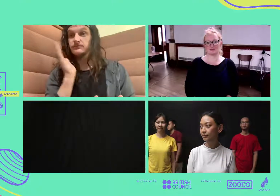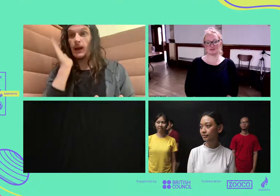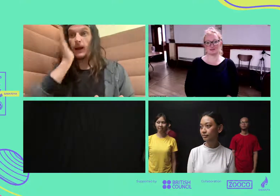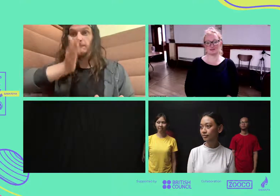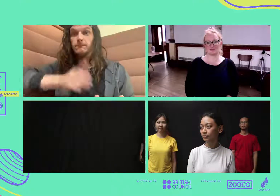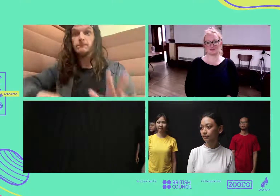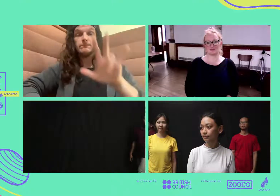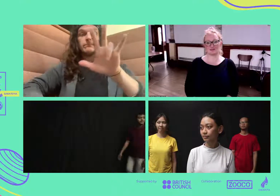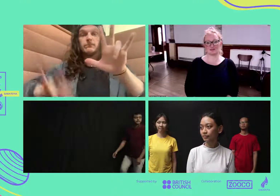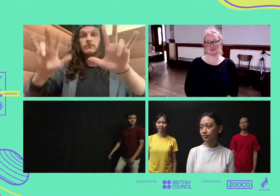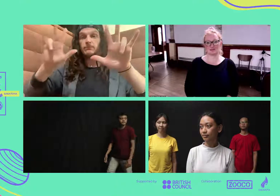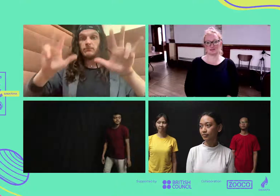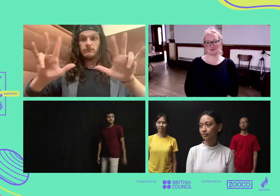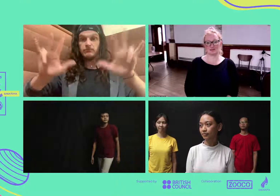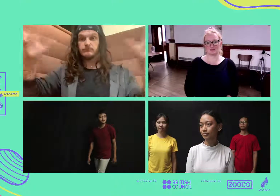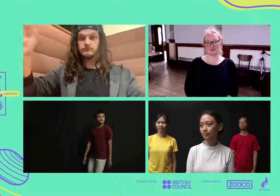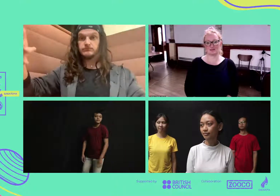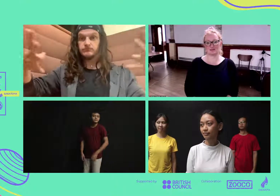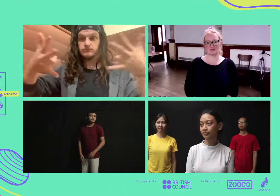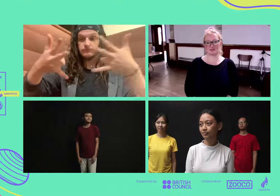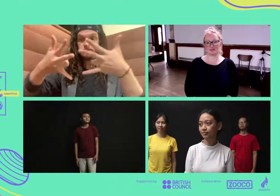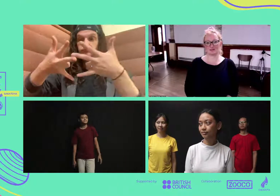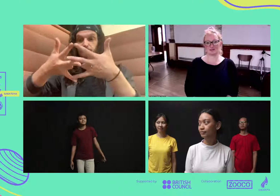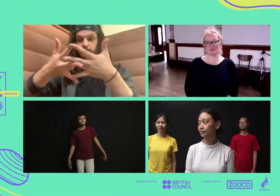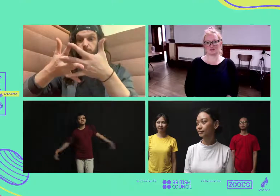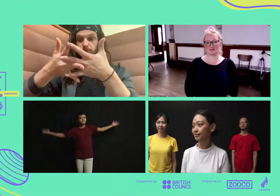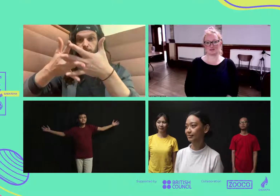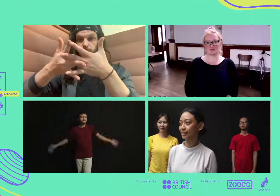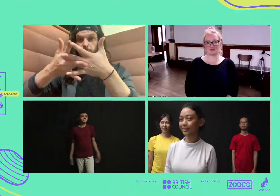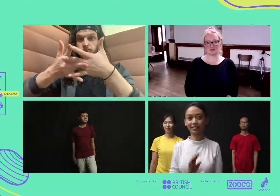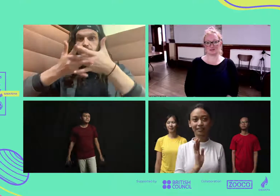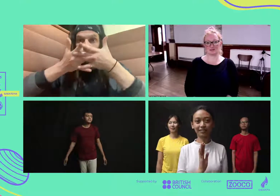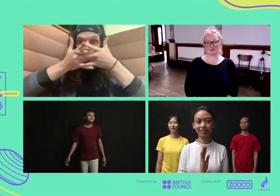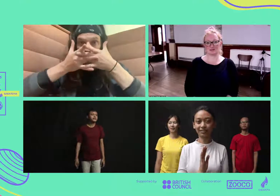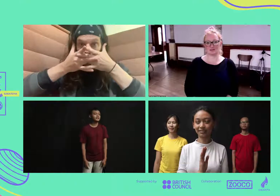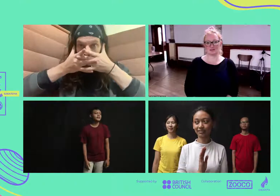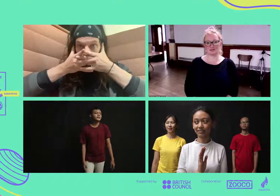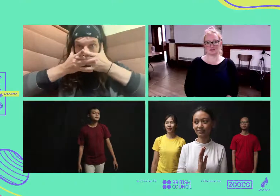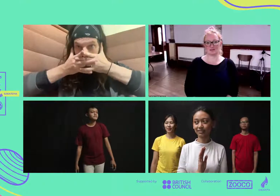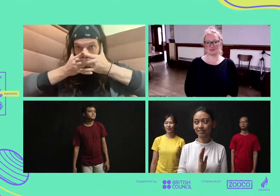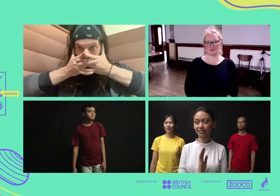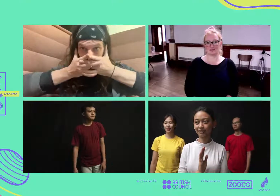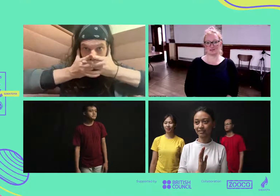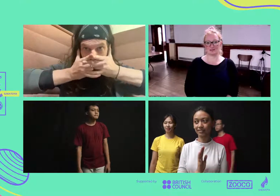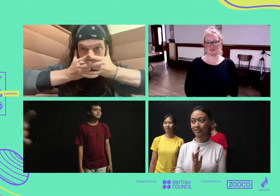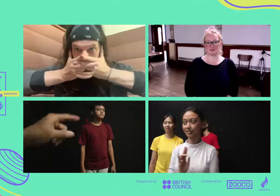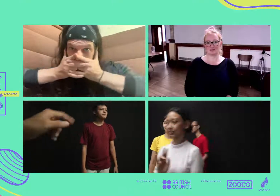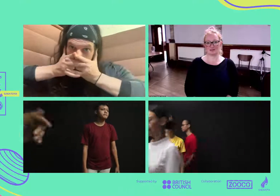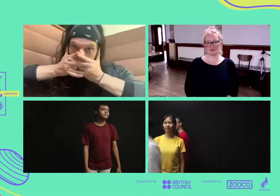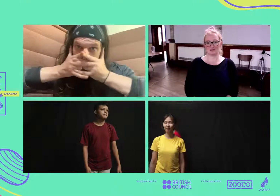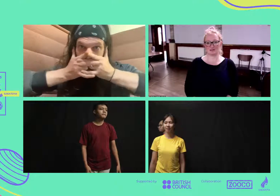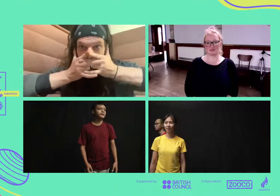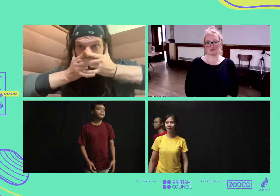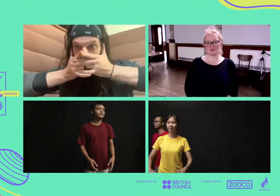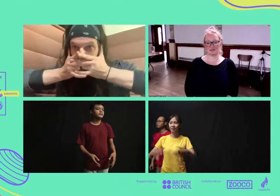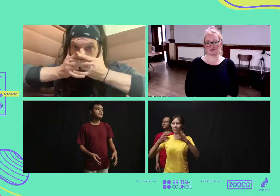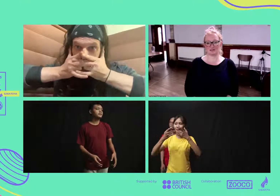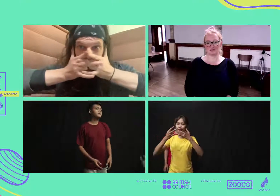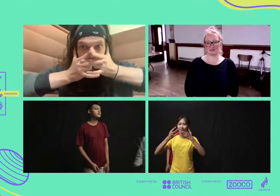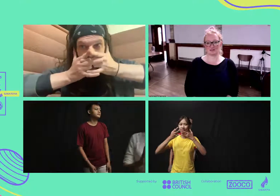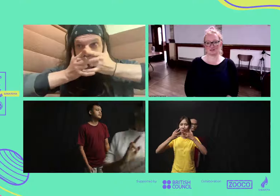Okay, this is brilliant as a mask, okay? So you could create your hands together and do something like